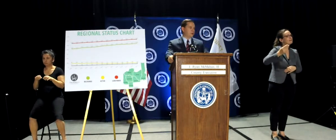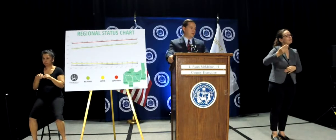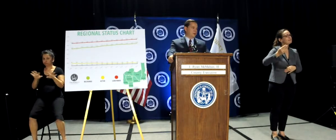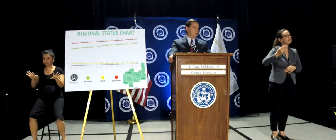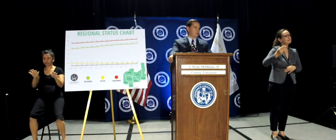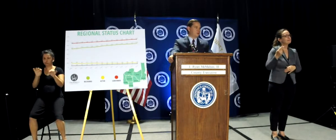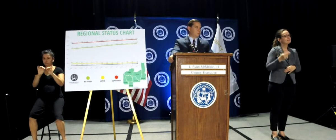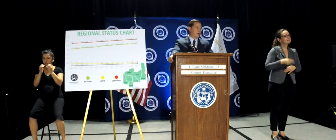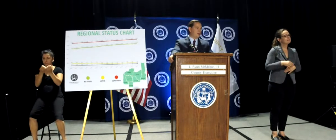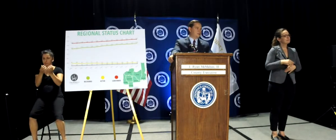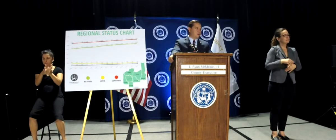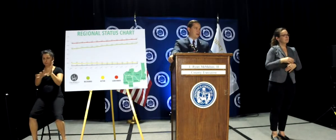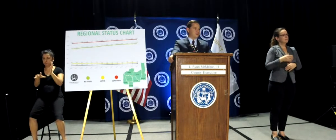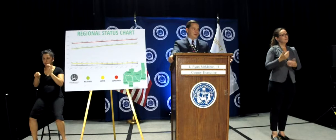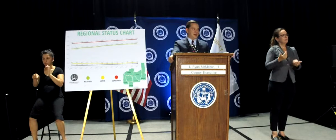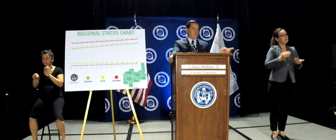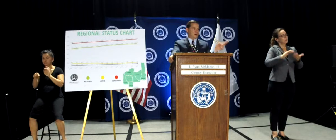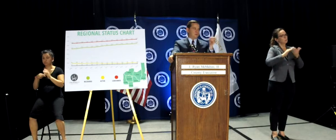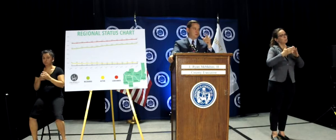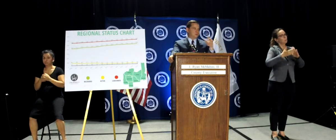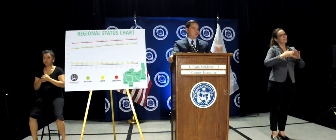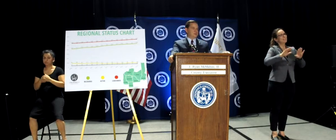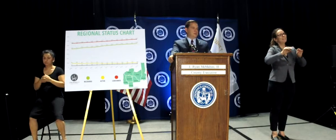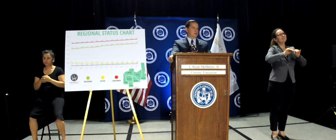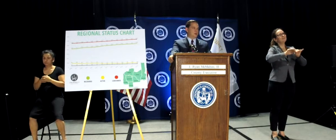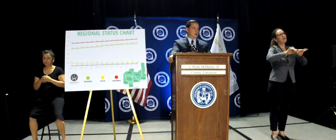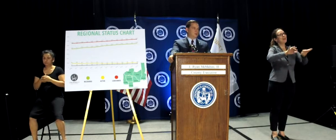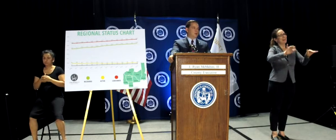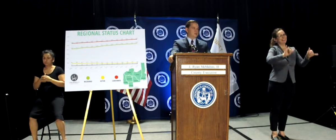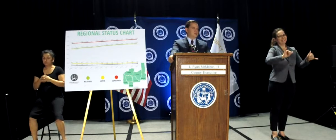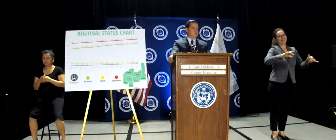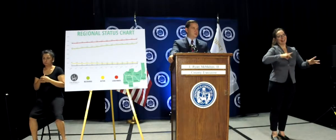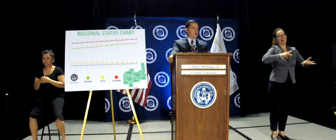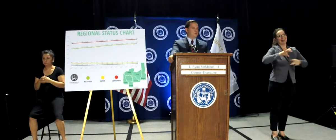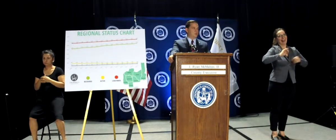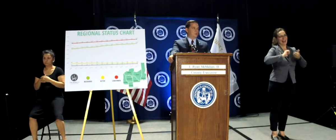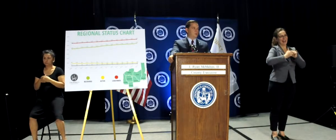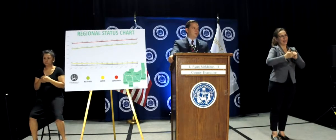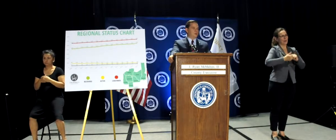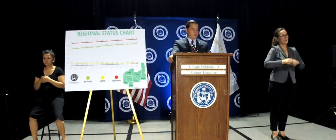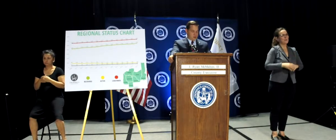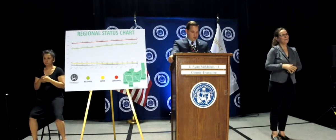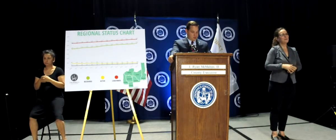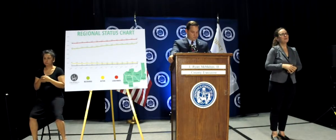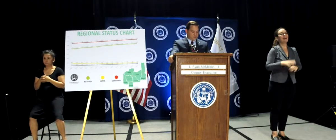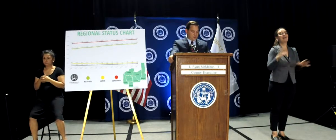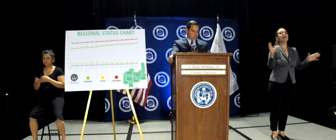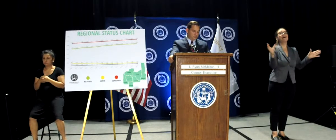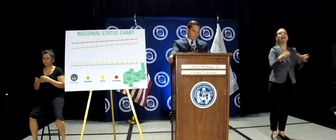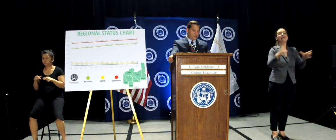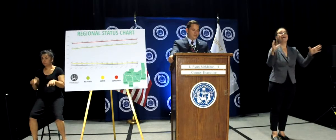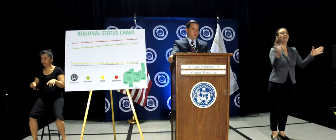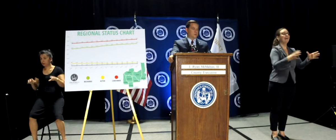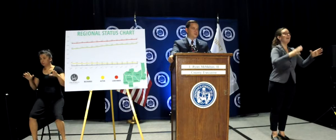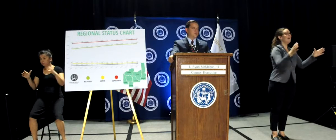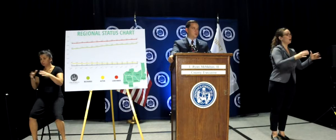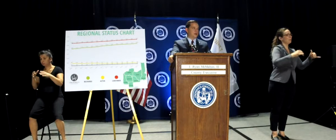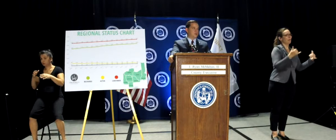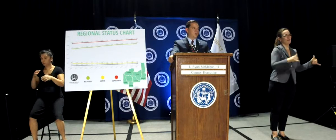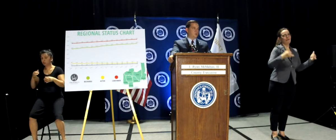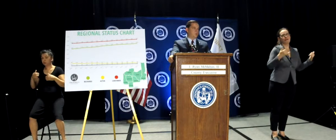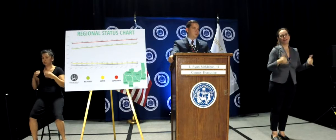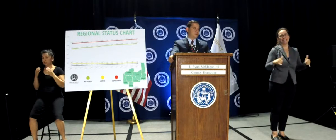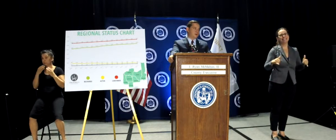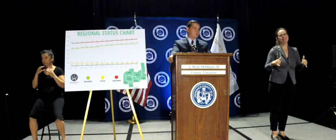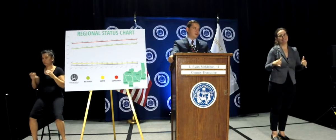known community spread. So that's kind of our clusters of young people. So that's what we're seeing with a